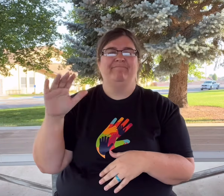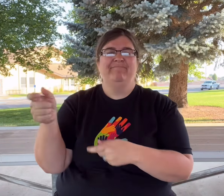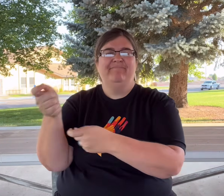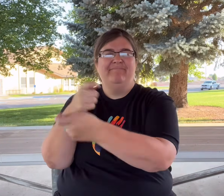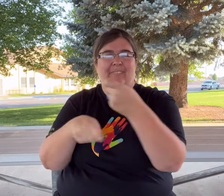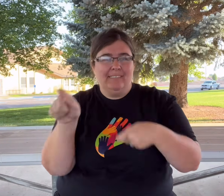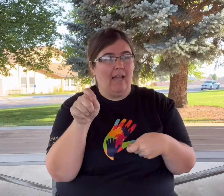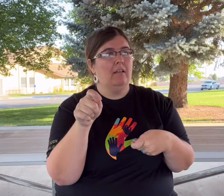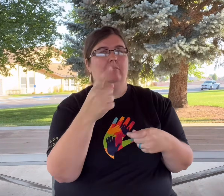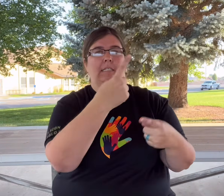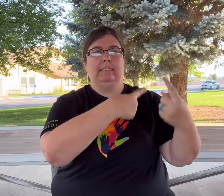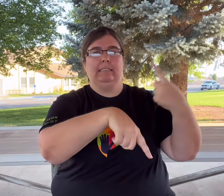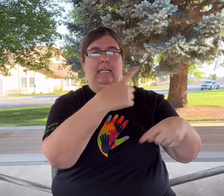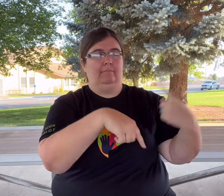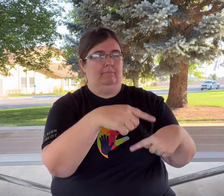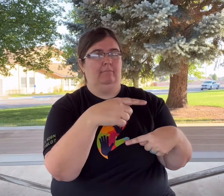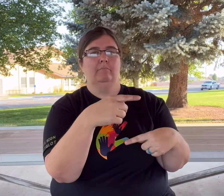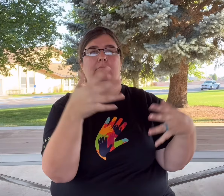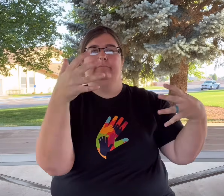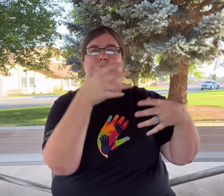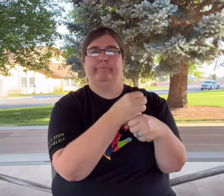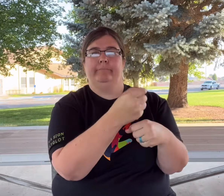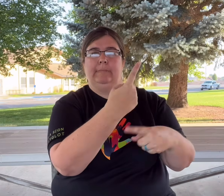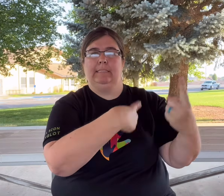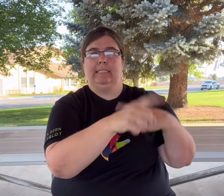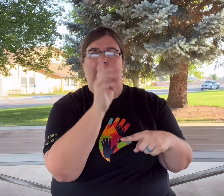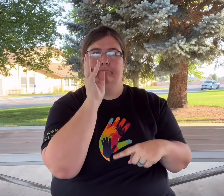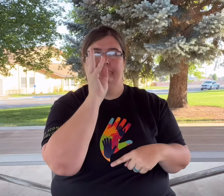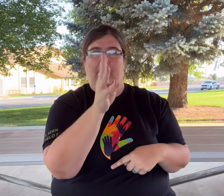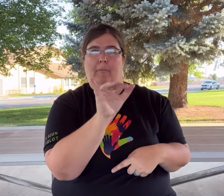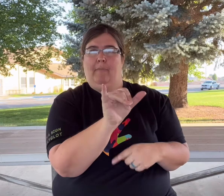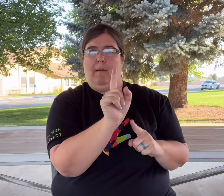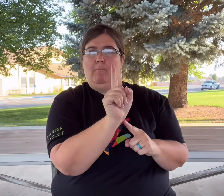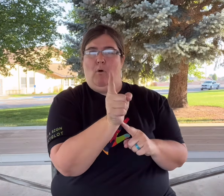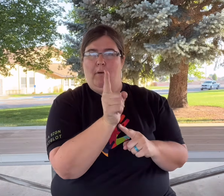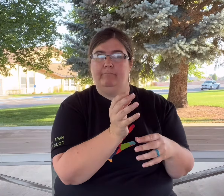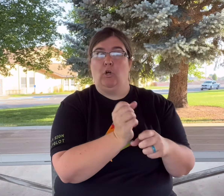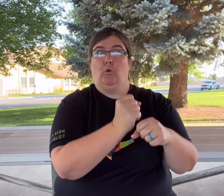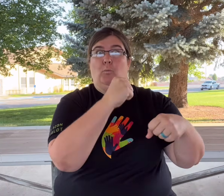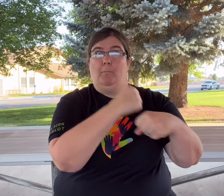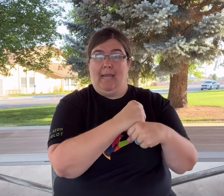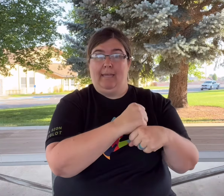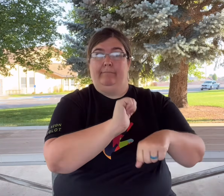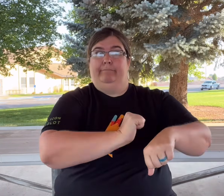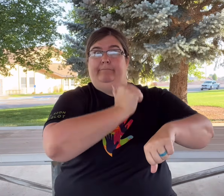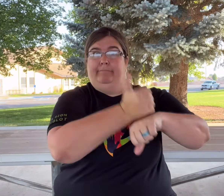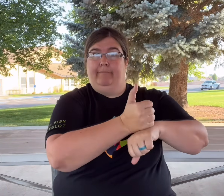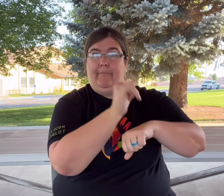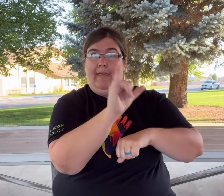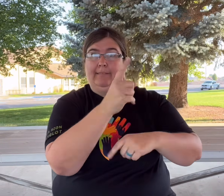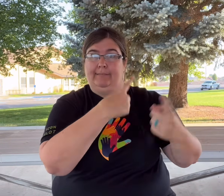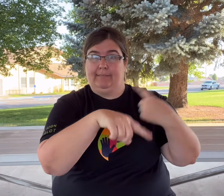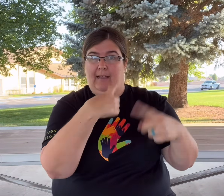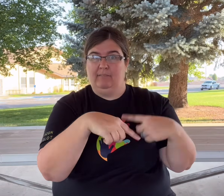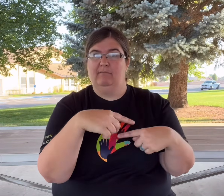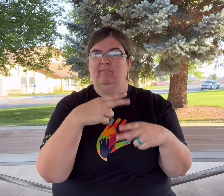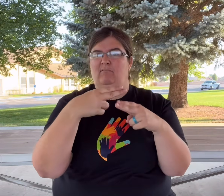over. But instead, you can replace them with a temporary sign, a concise sign, instead of fingerspelling. And you can set up what's called